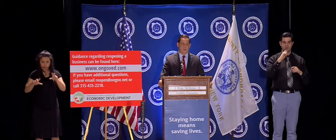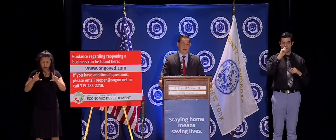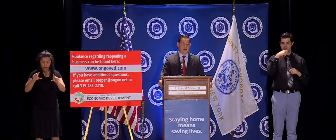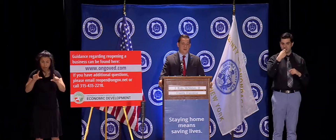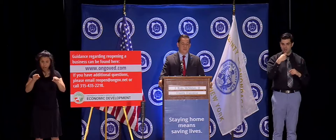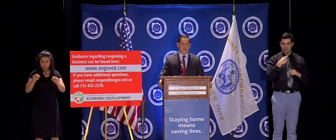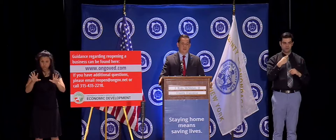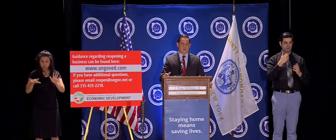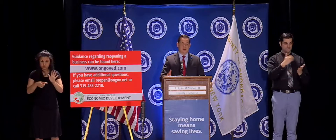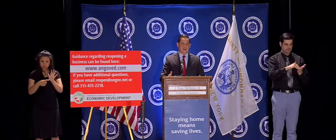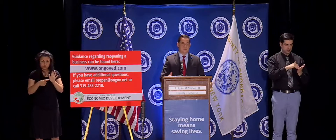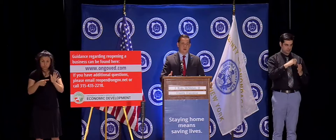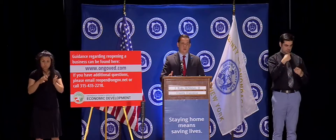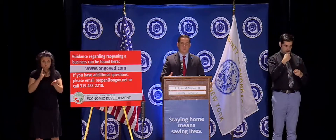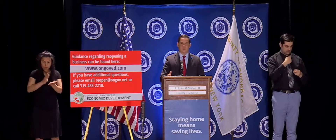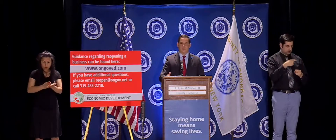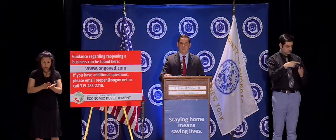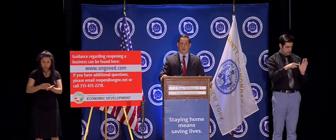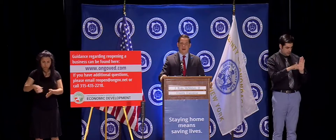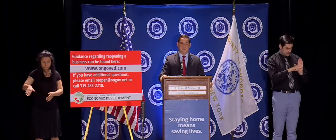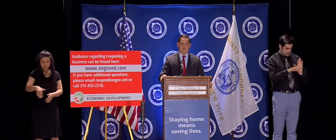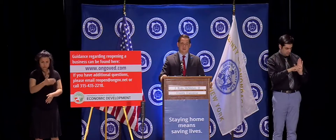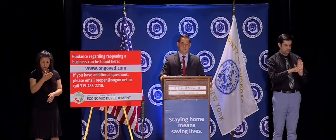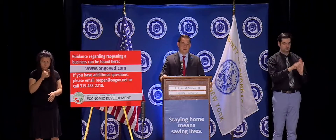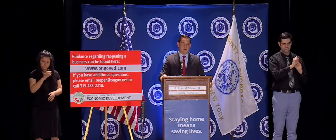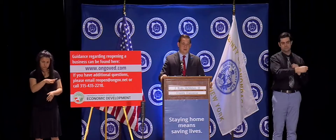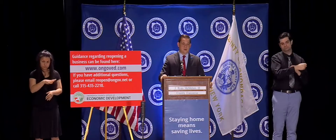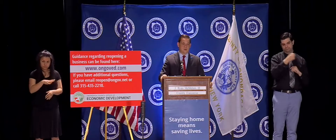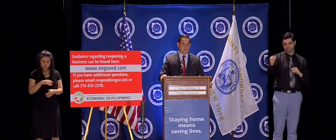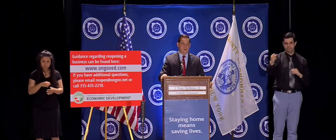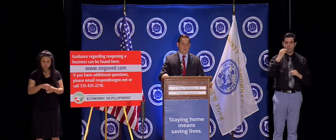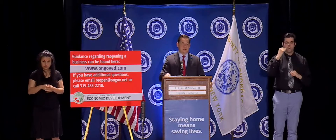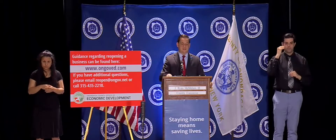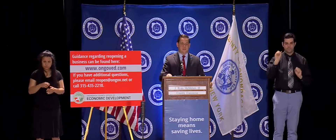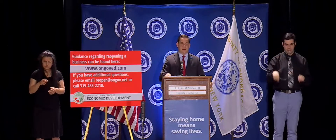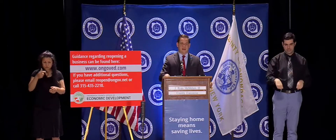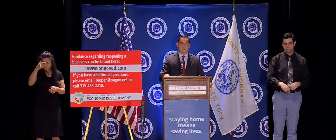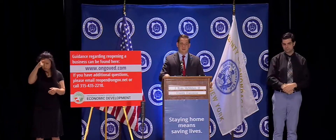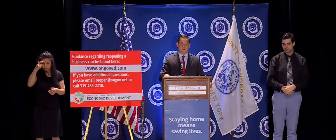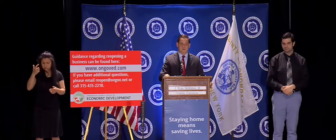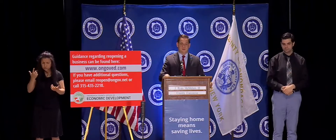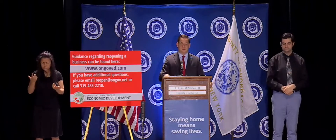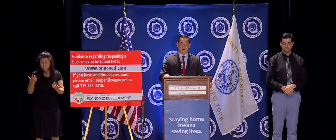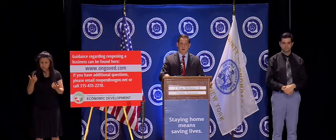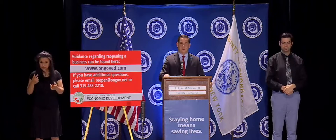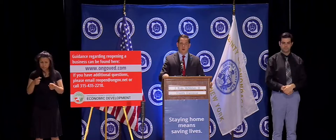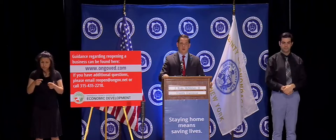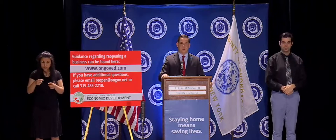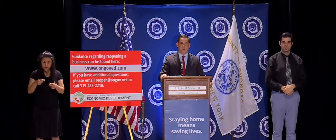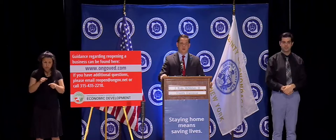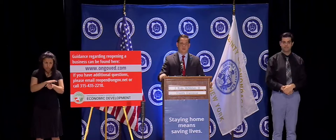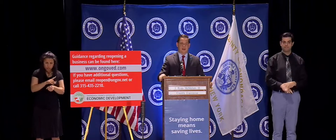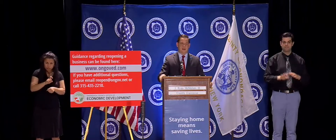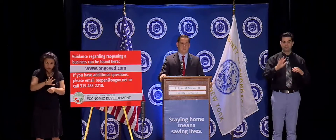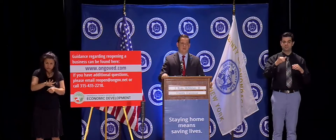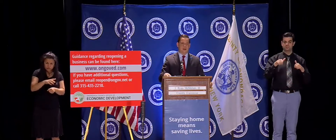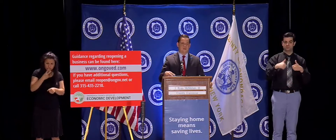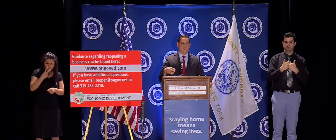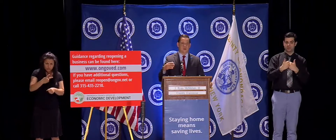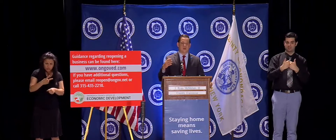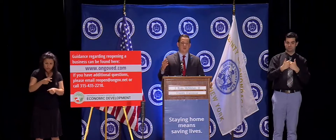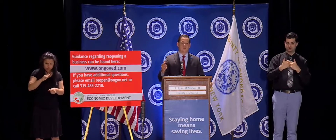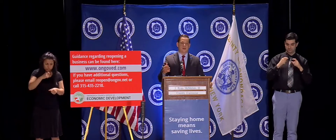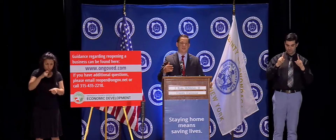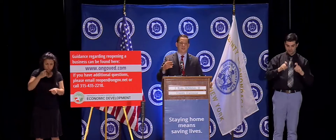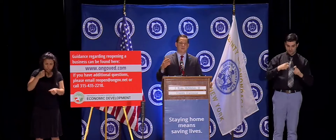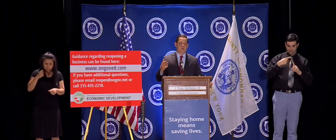home. The challenge with that is that once you're COVID positive, you could test positive for a long period of time, even